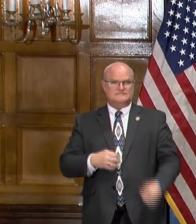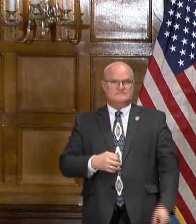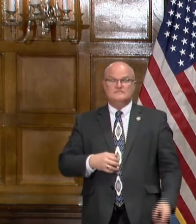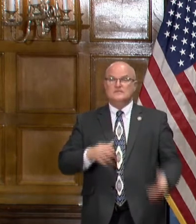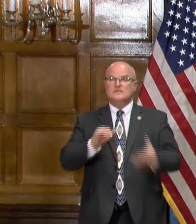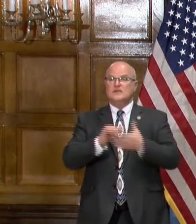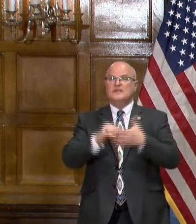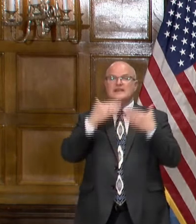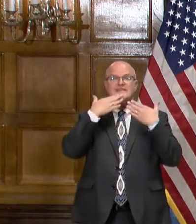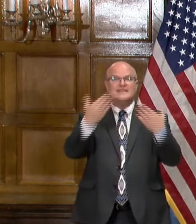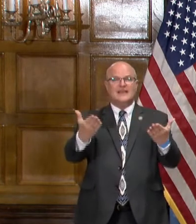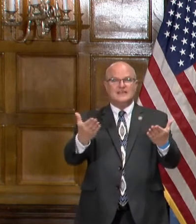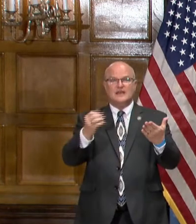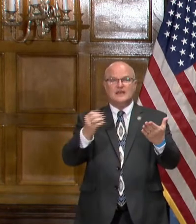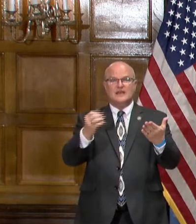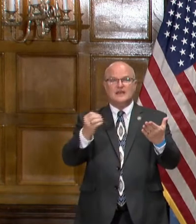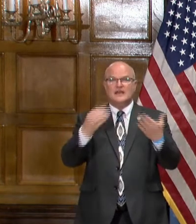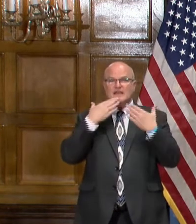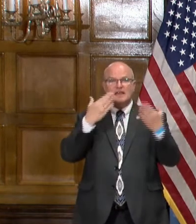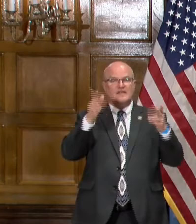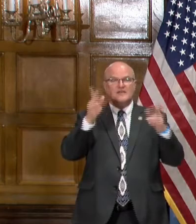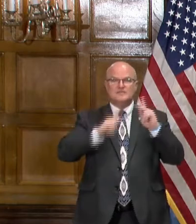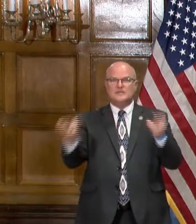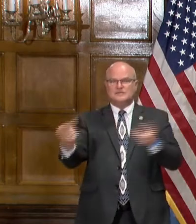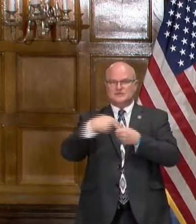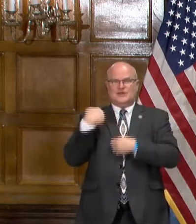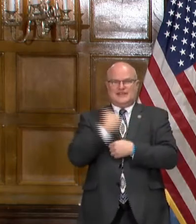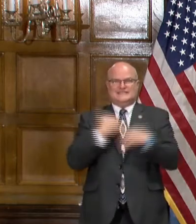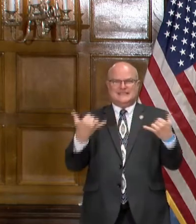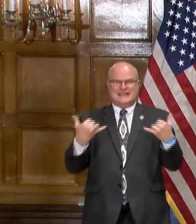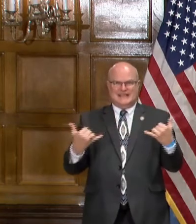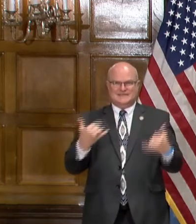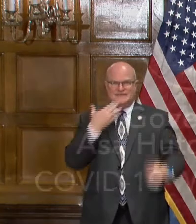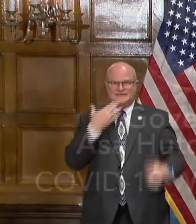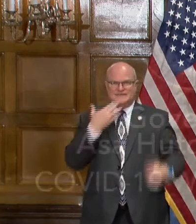With that, thank you, and I want to thank everybody for being here today.